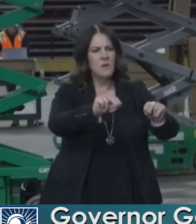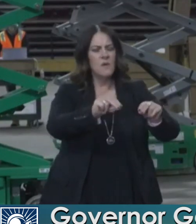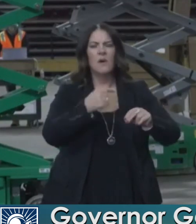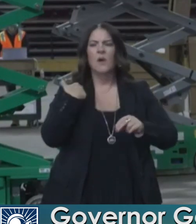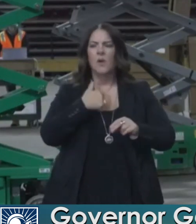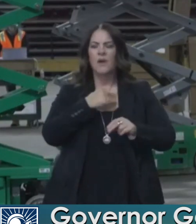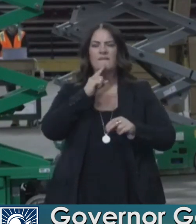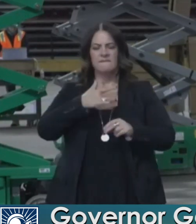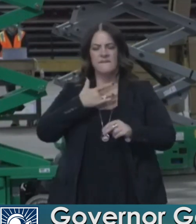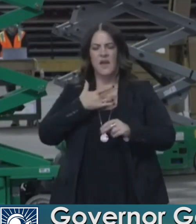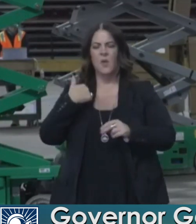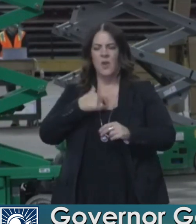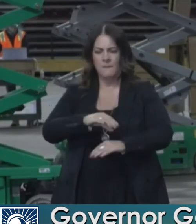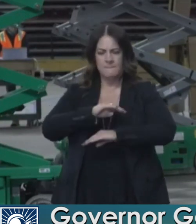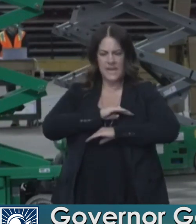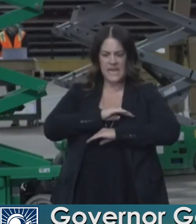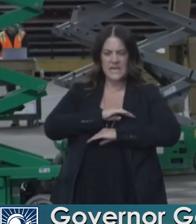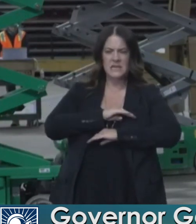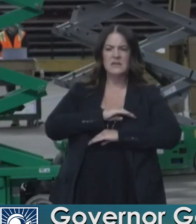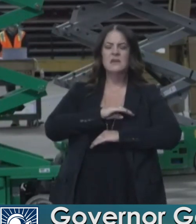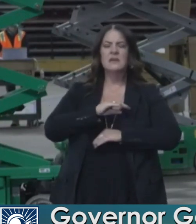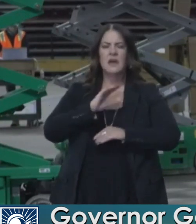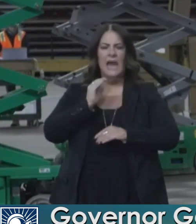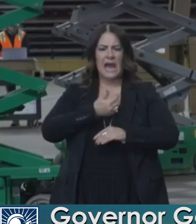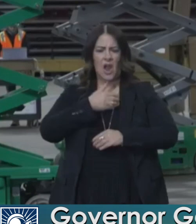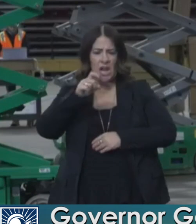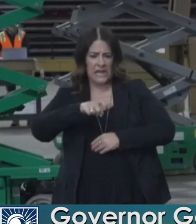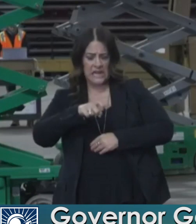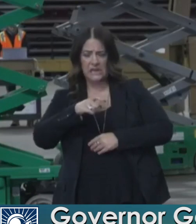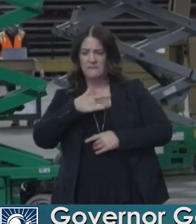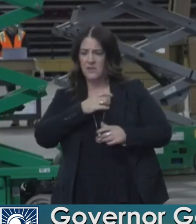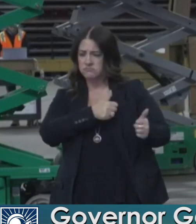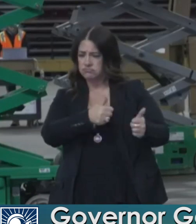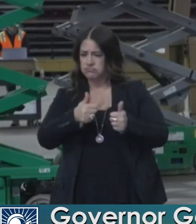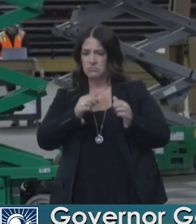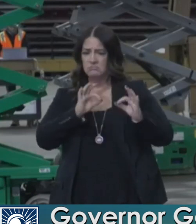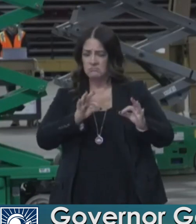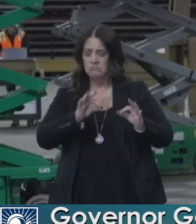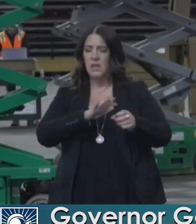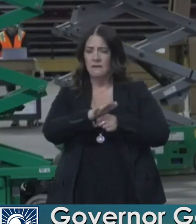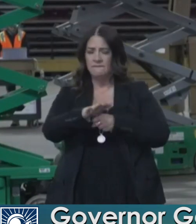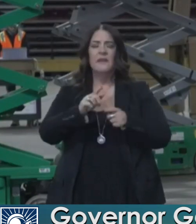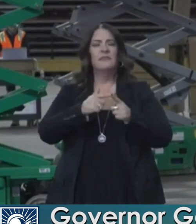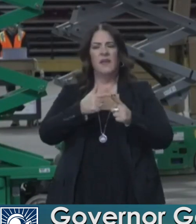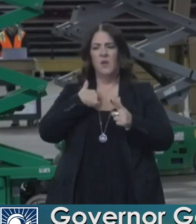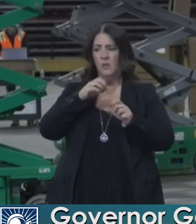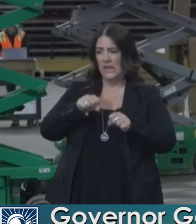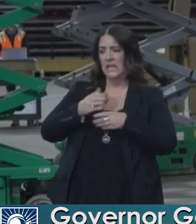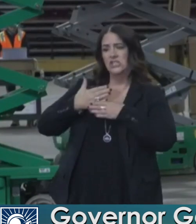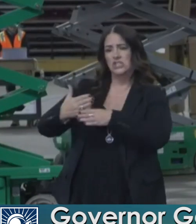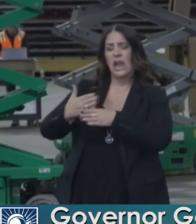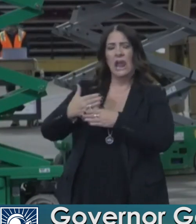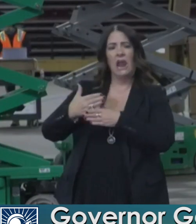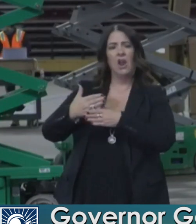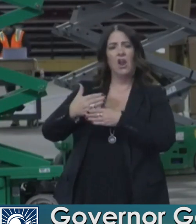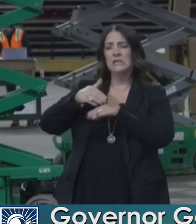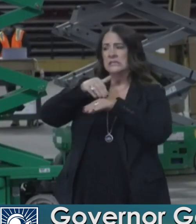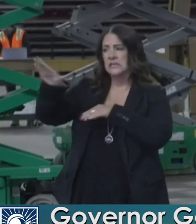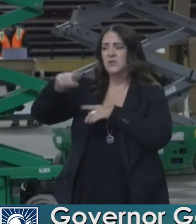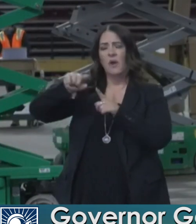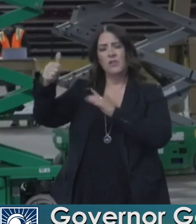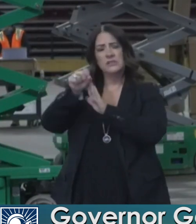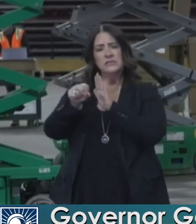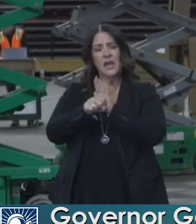and we feel our needs are met, we will share those with people all across the country as needed. We are a